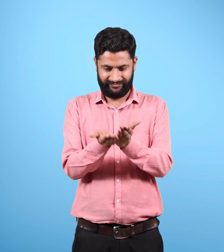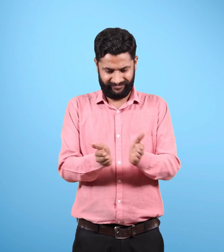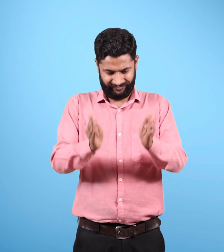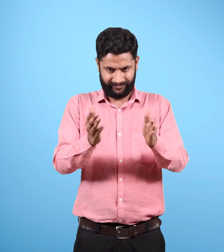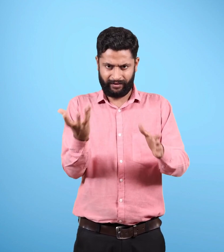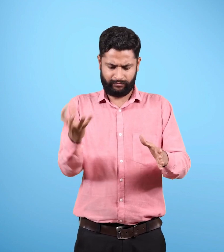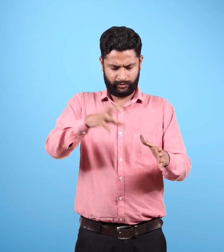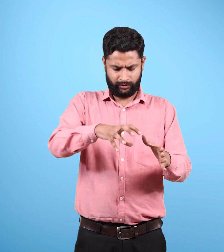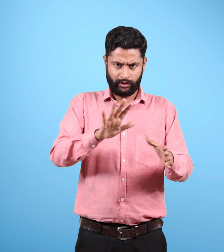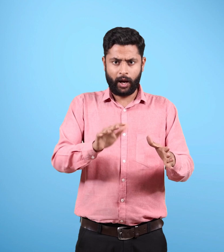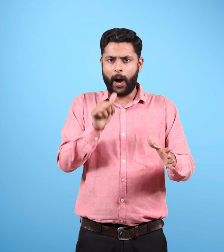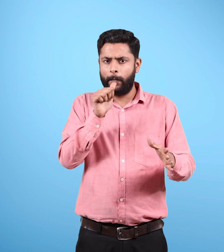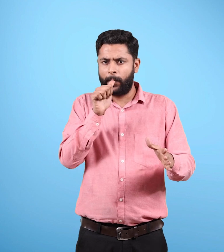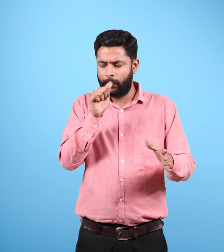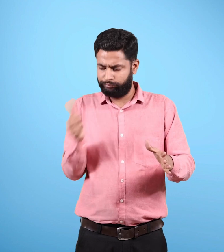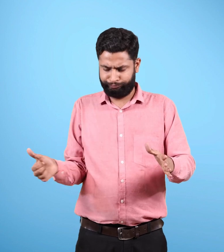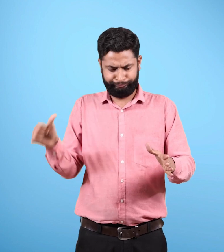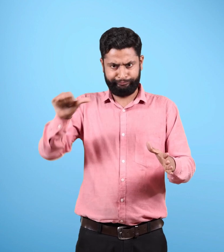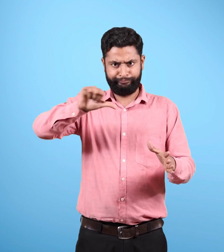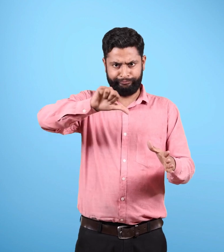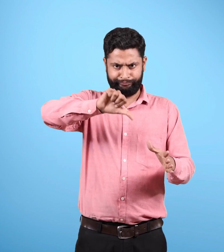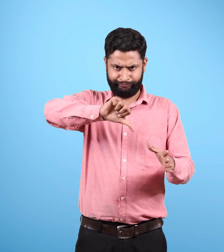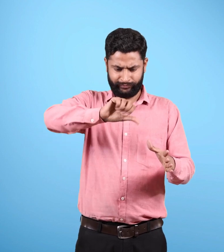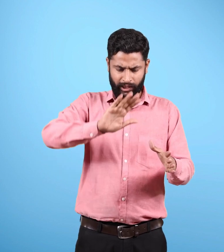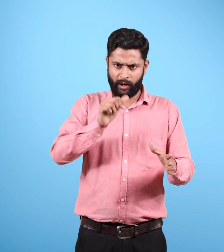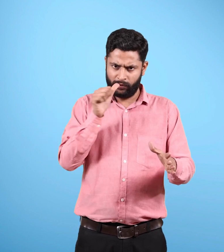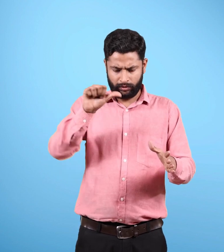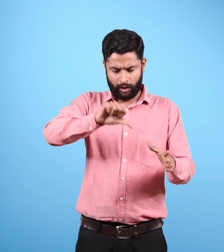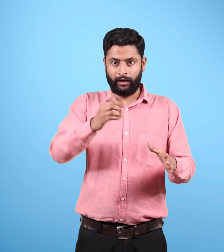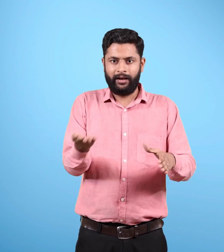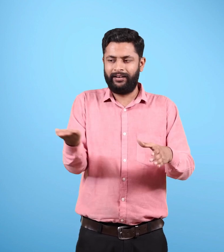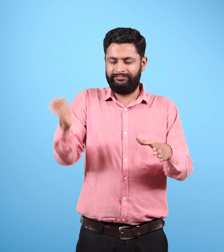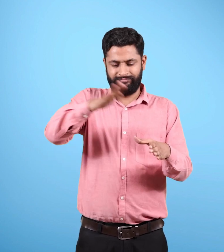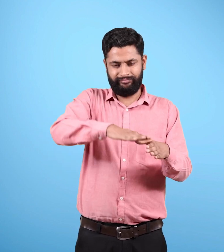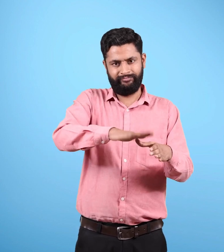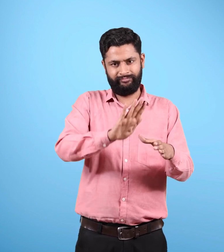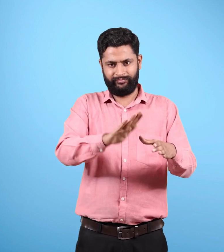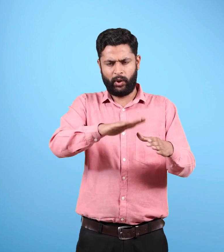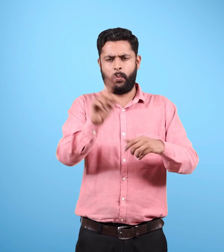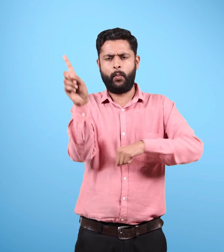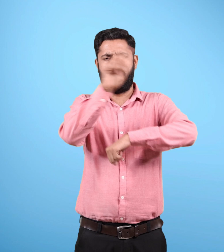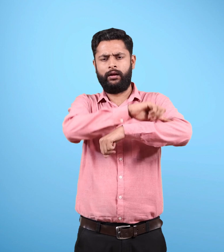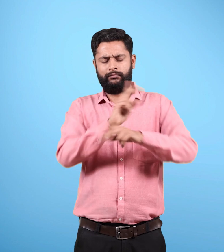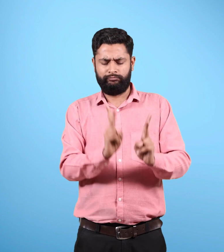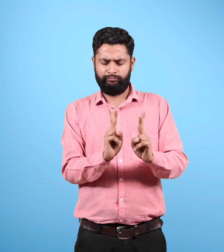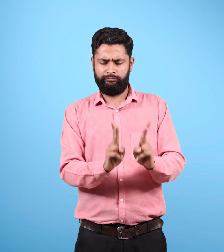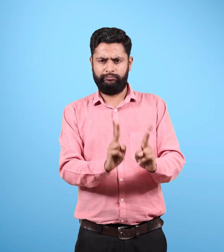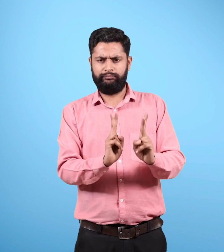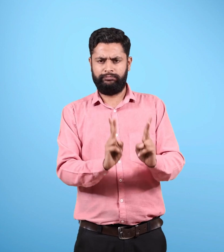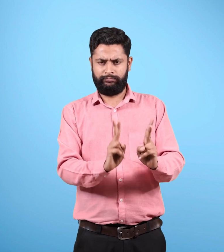Put a small quantity of seeds in a container filled with water and leave this aside for a day.